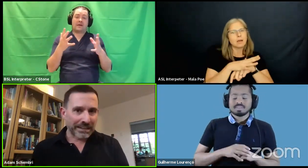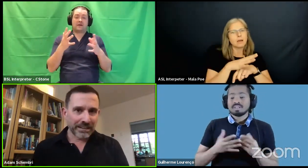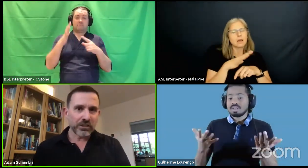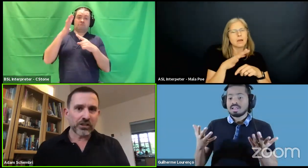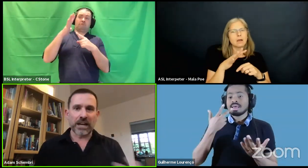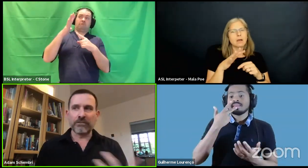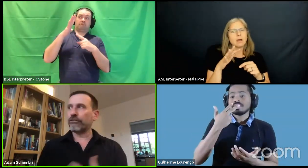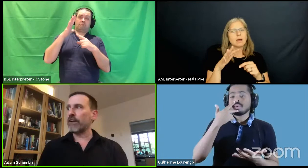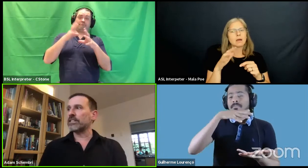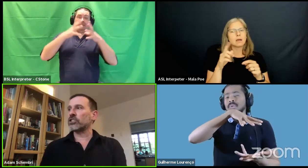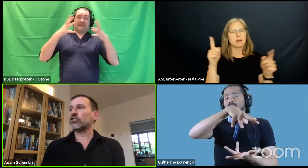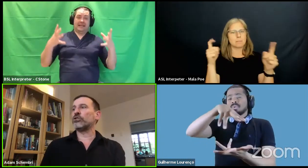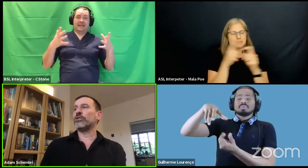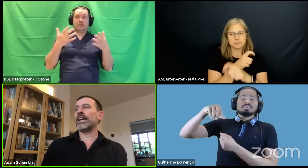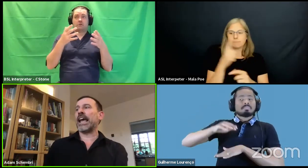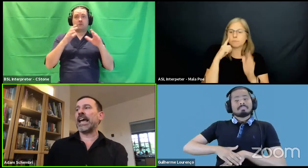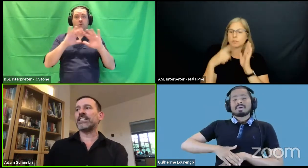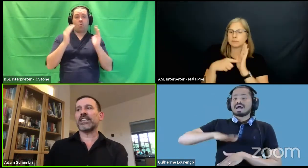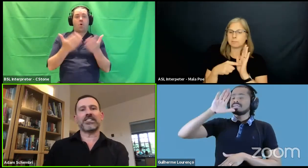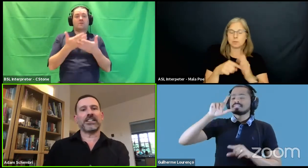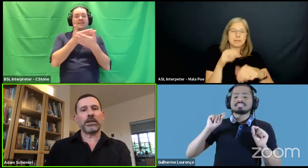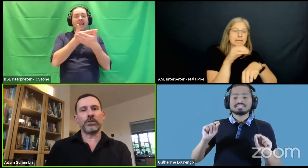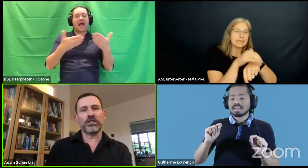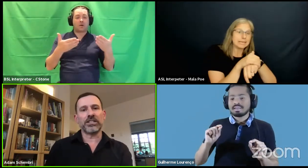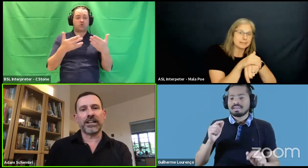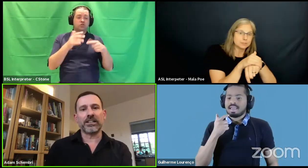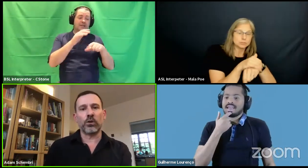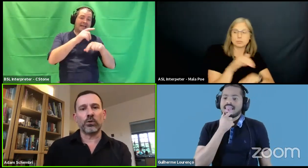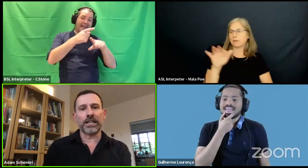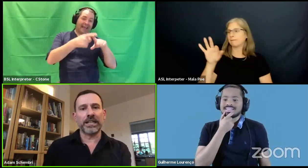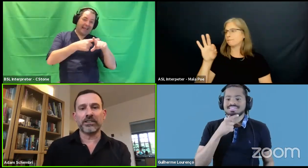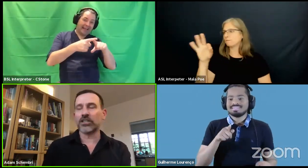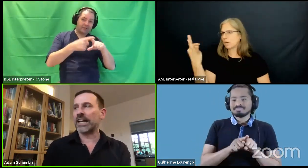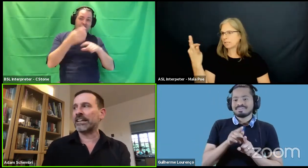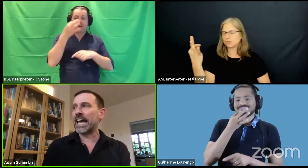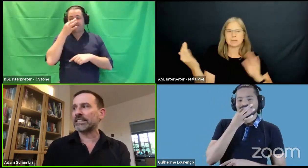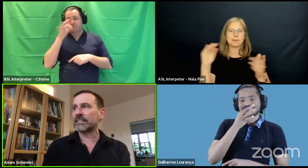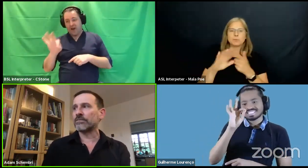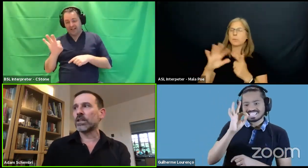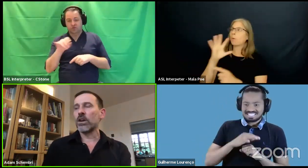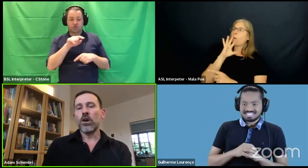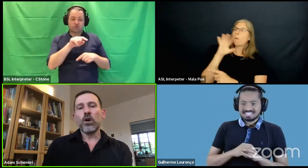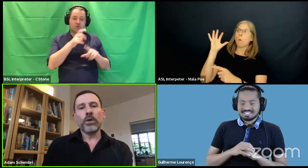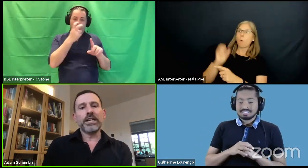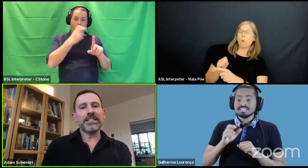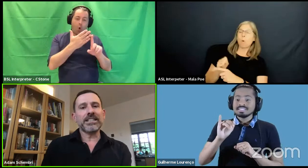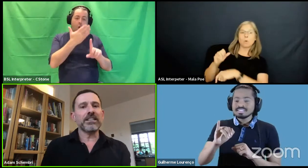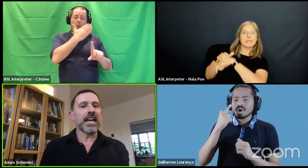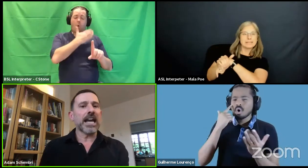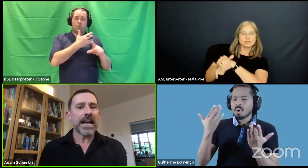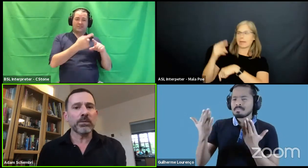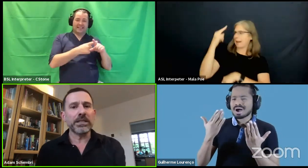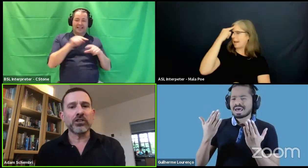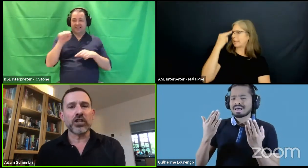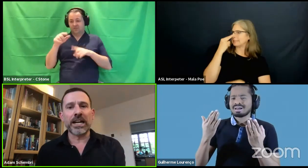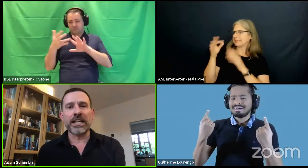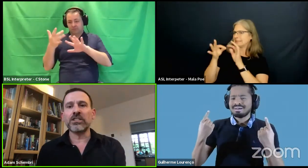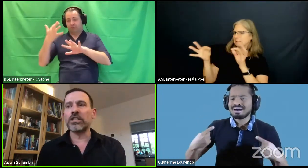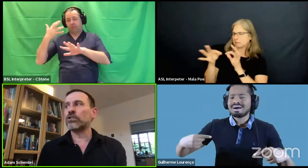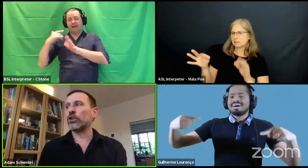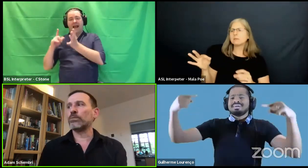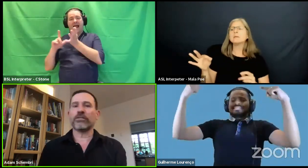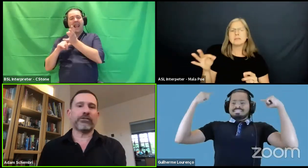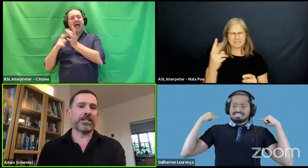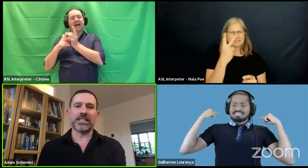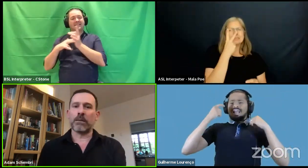languages, English and French, to their ancestor languages like Old English and Latin, we can see that there has been a change